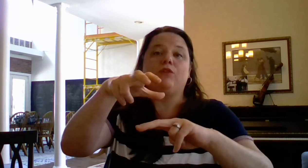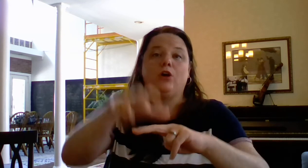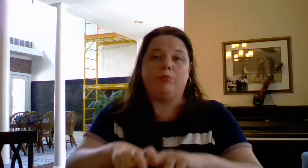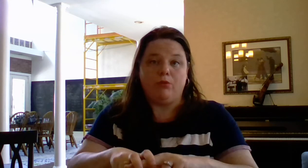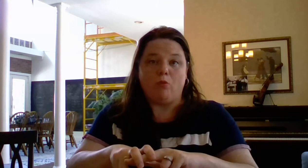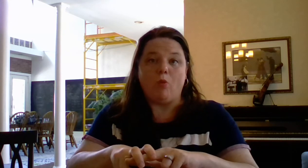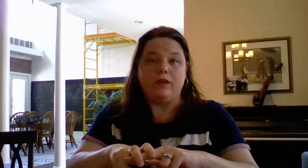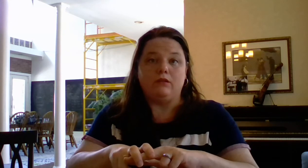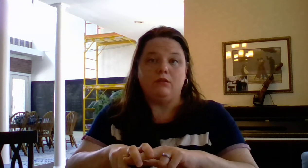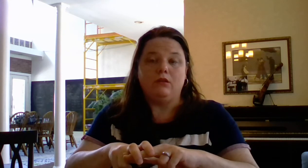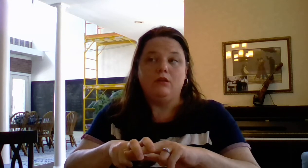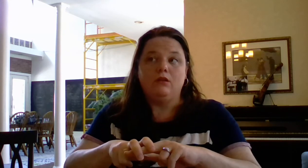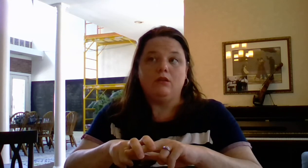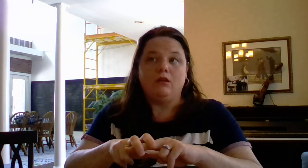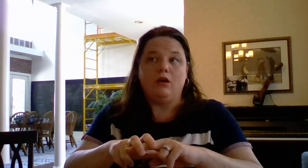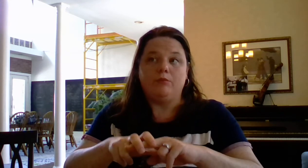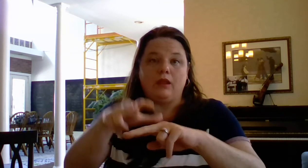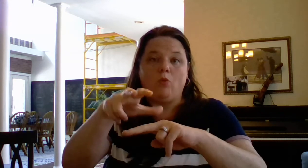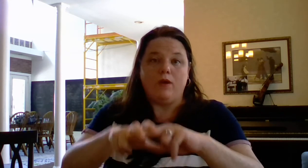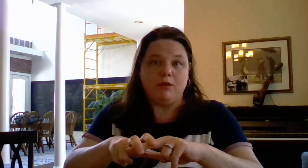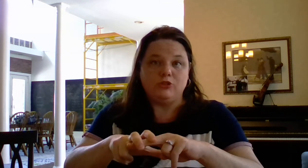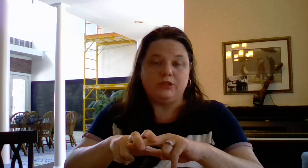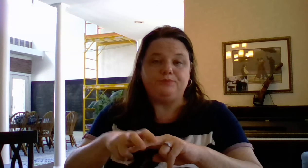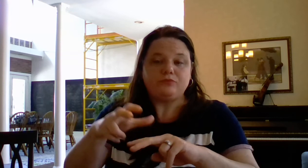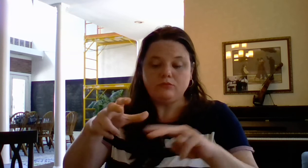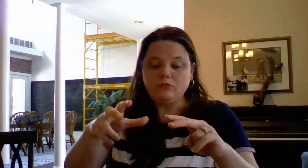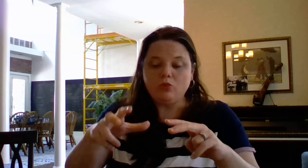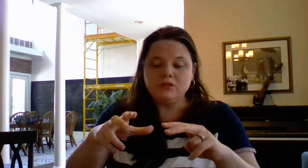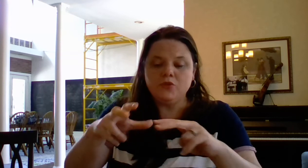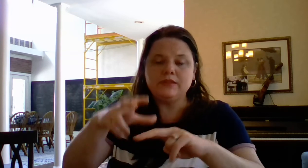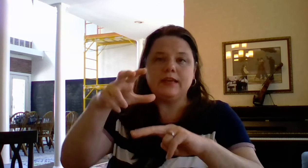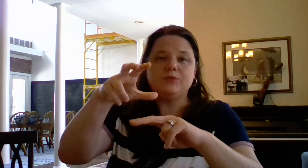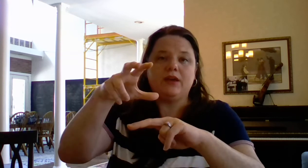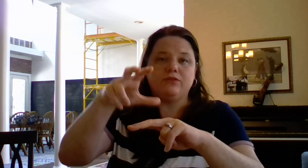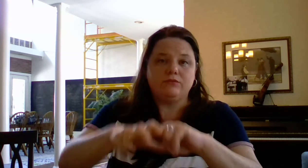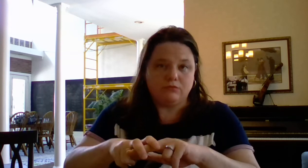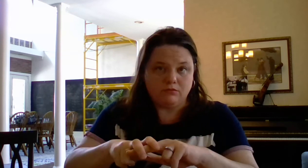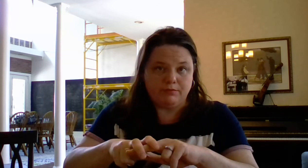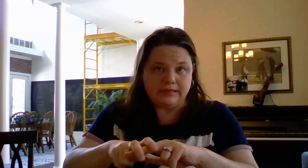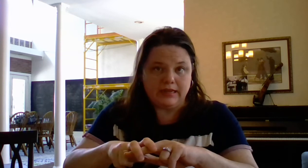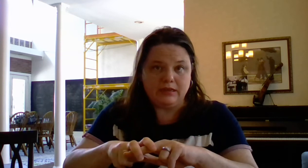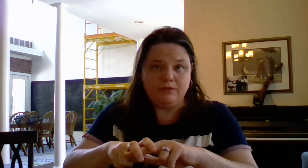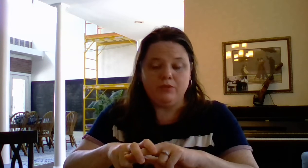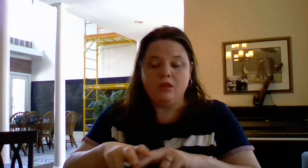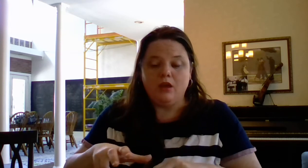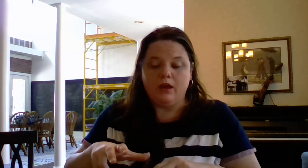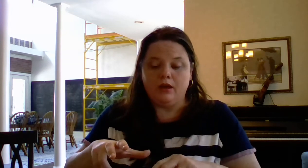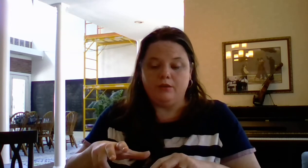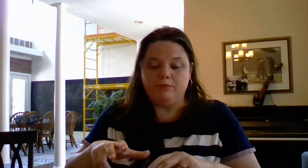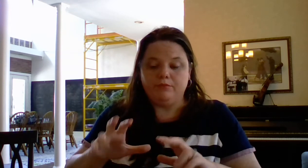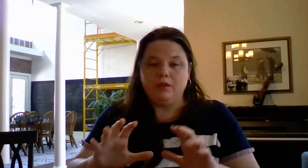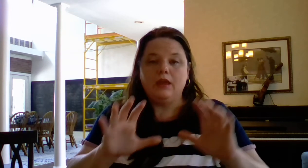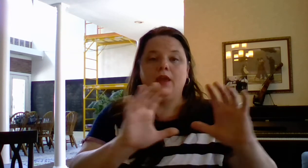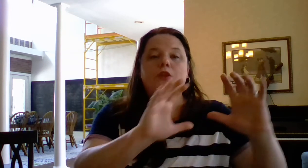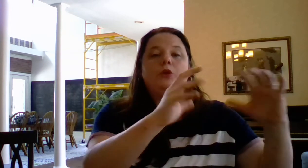verb one, kind of like one motion. So in this case, we have be seated. And then